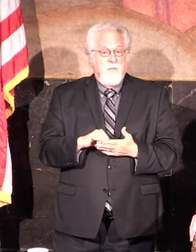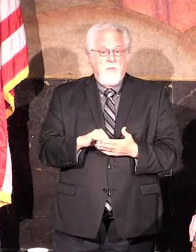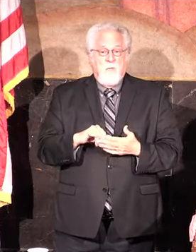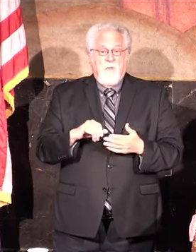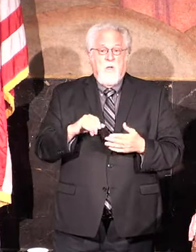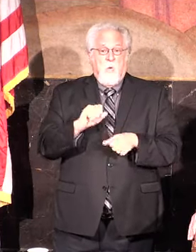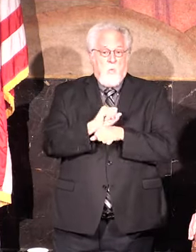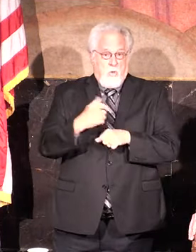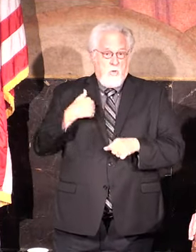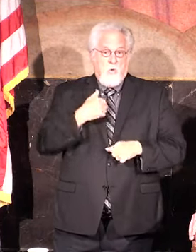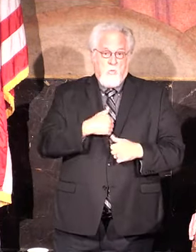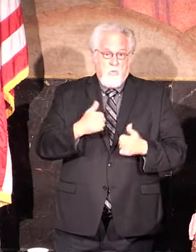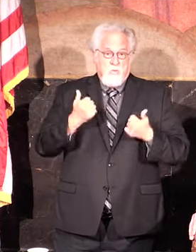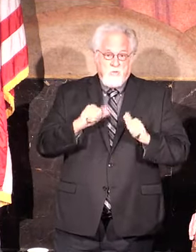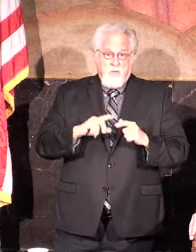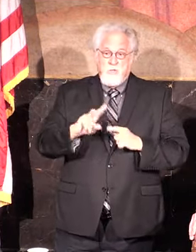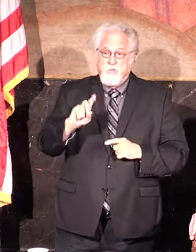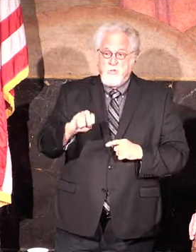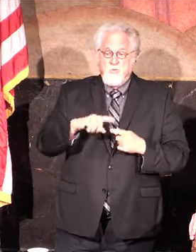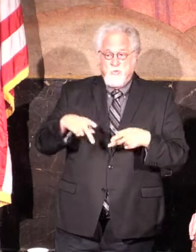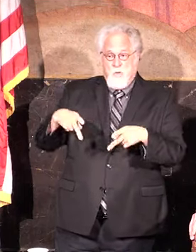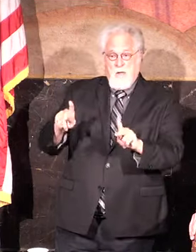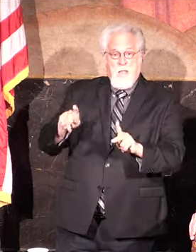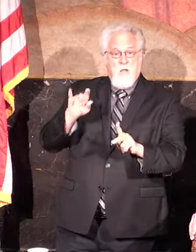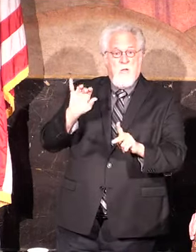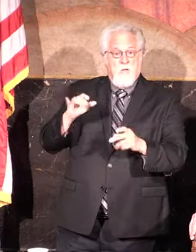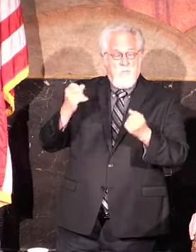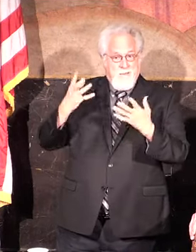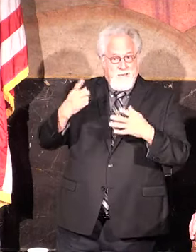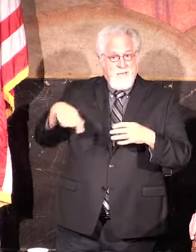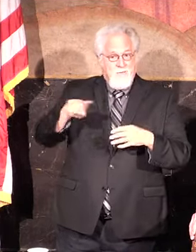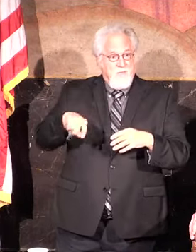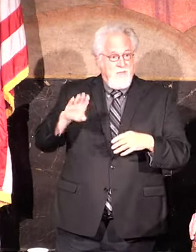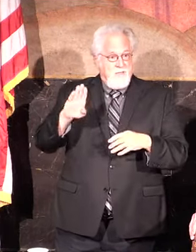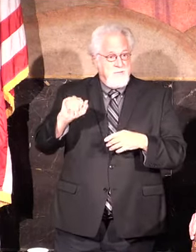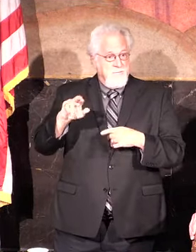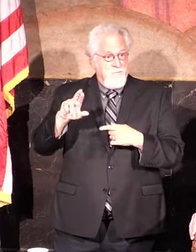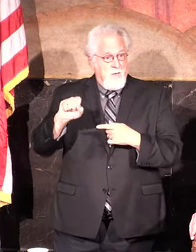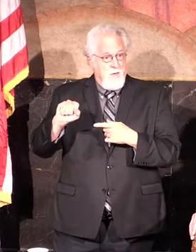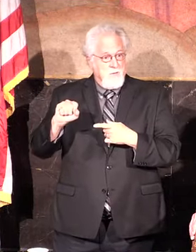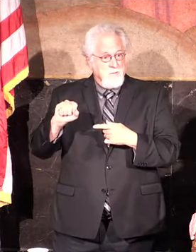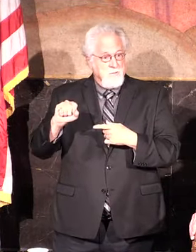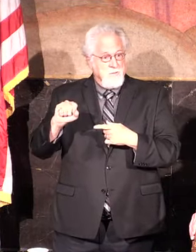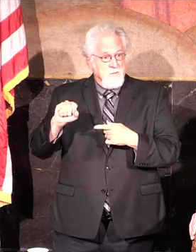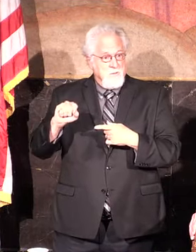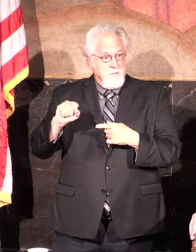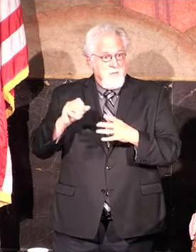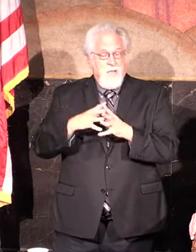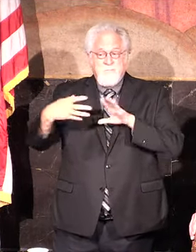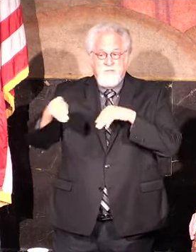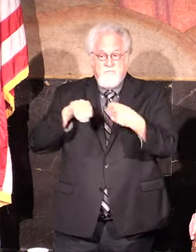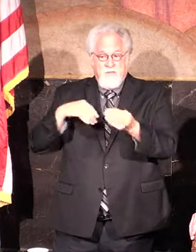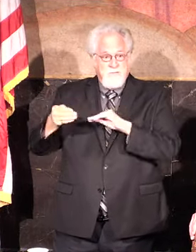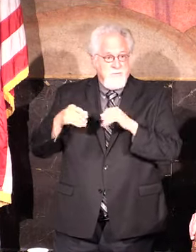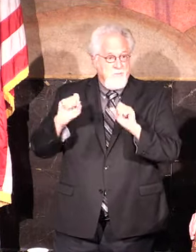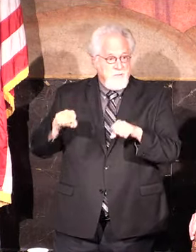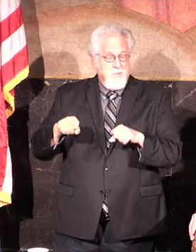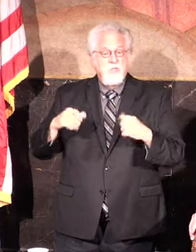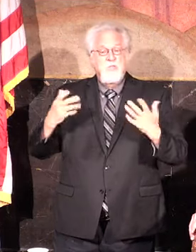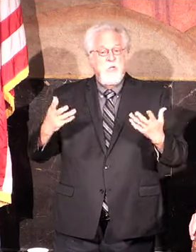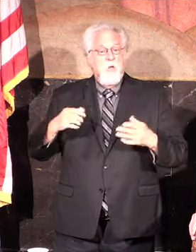we're making to allow as many of these bar owners as much flexibility as possible. So